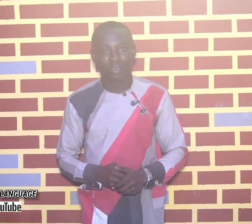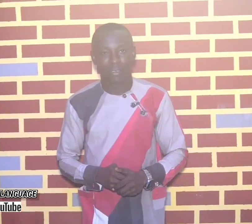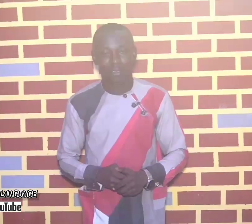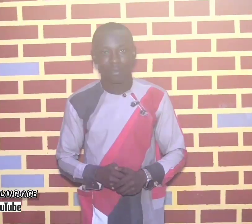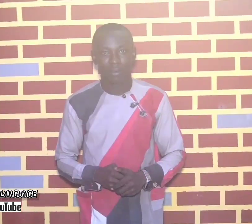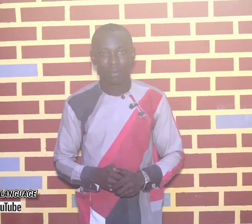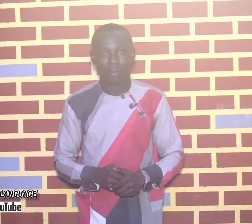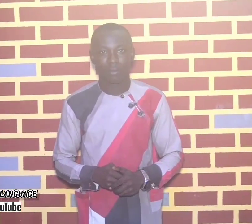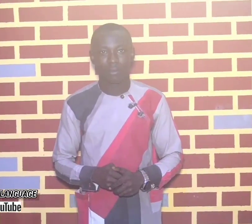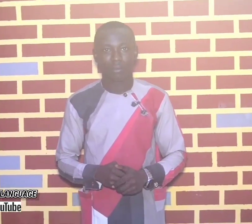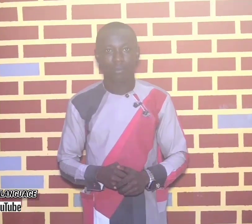please.